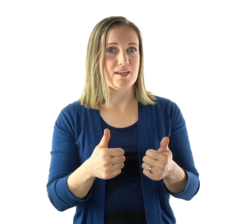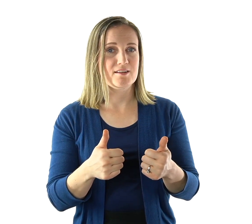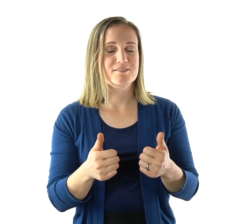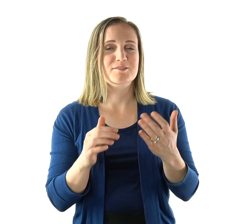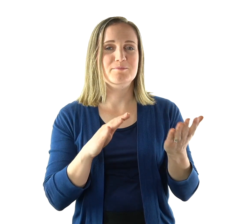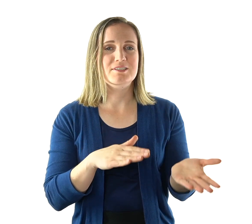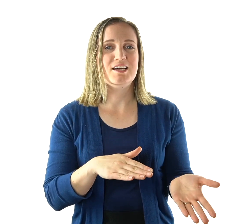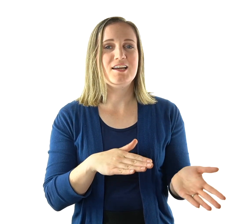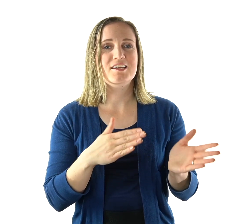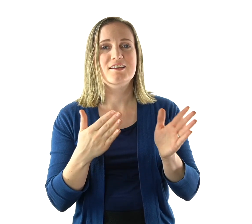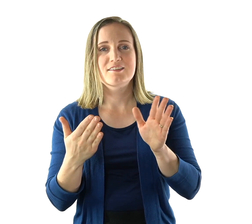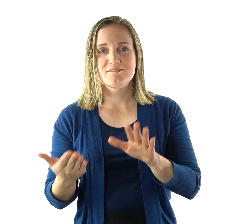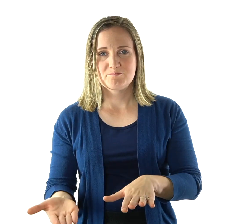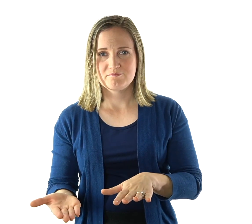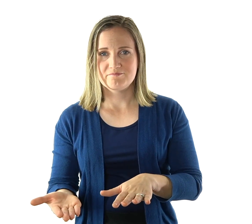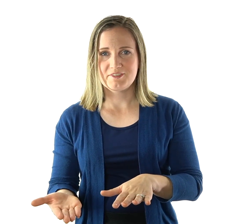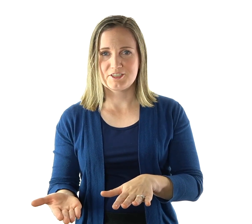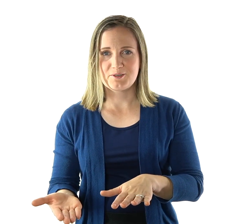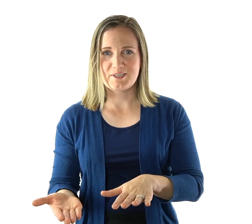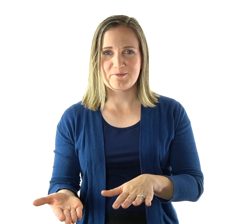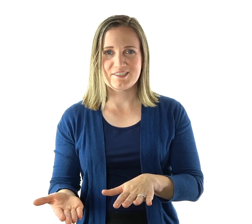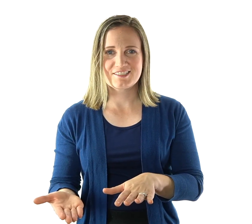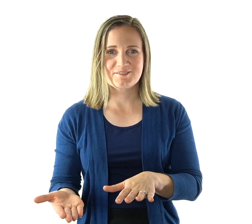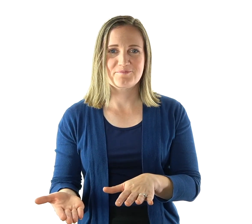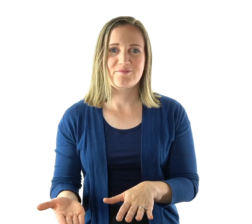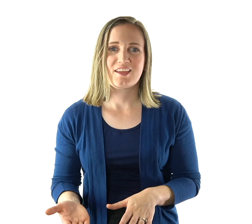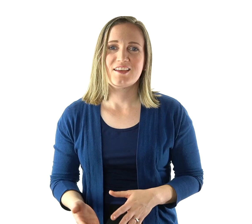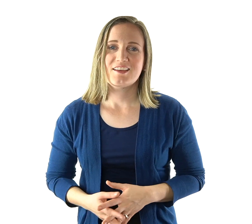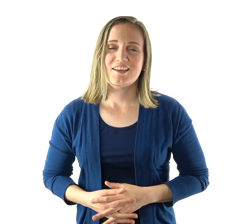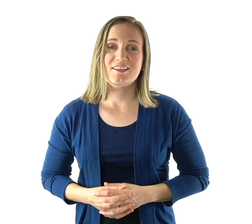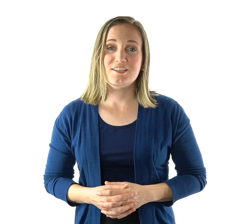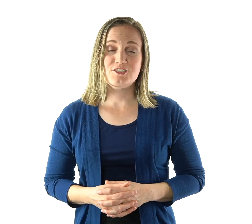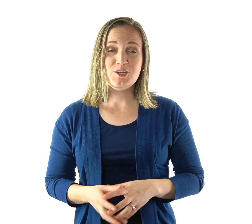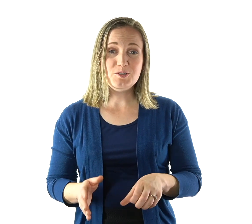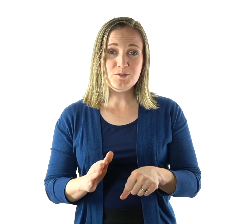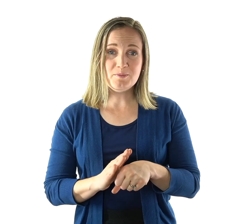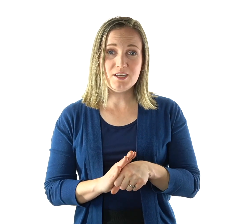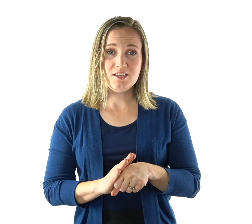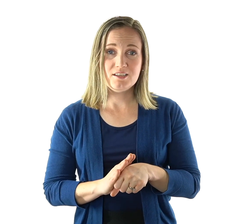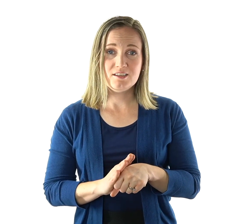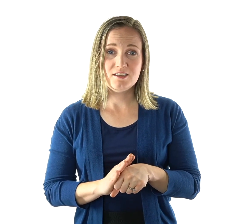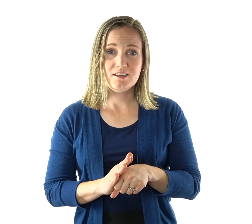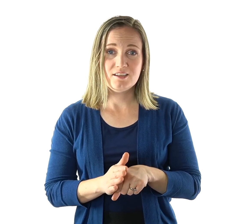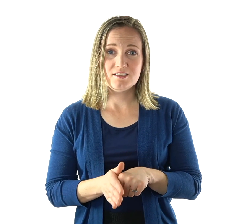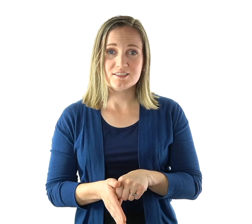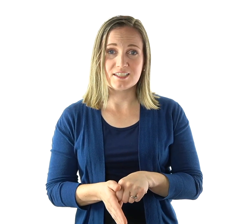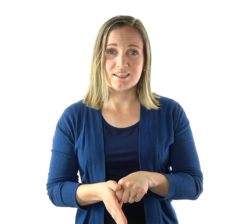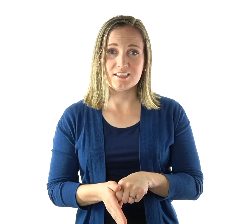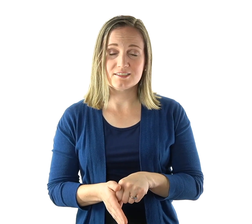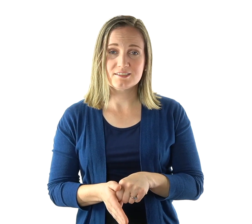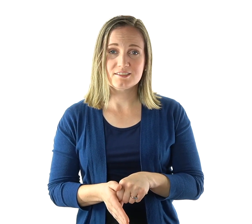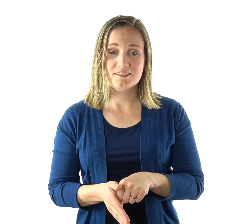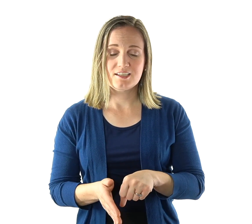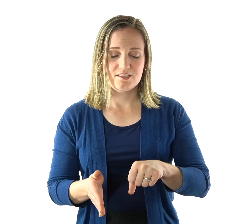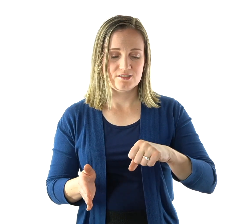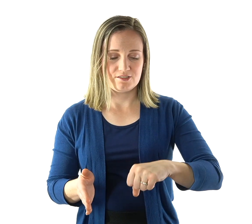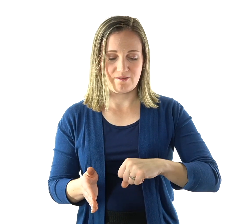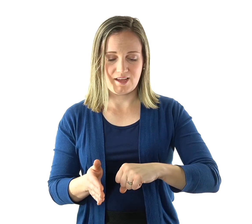again. But die, they just go down once. And then tomb, it's like this. So you